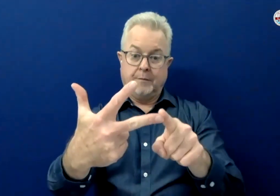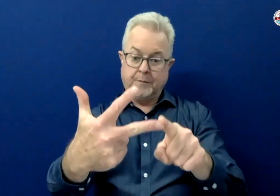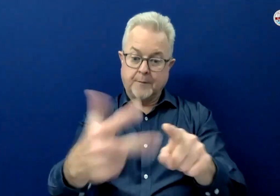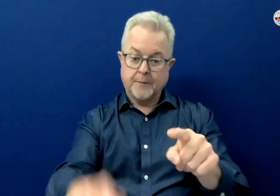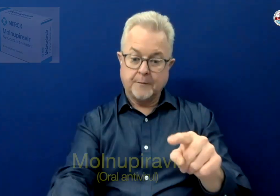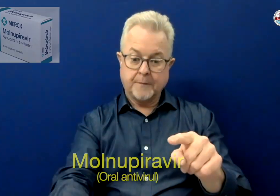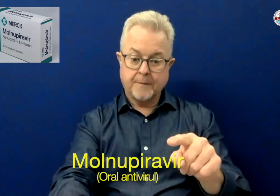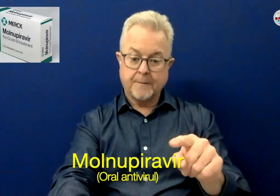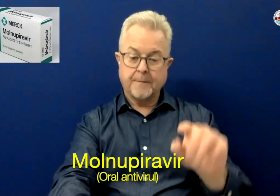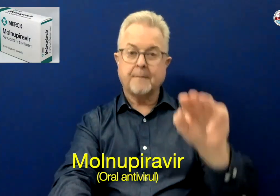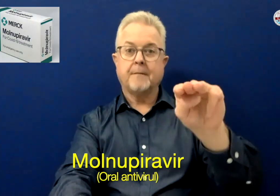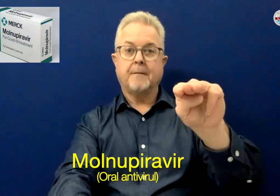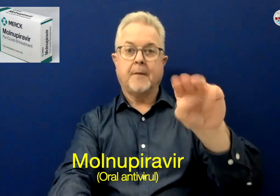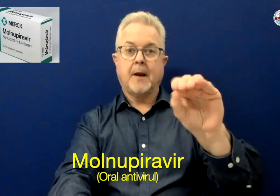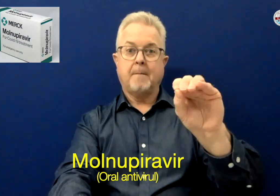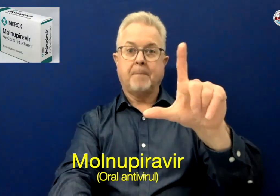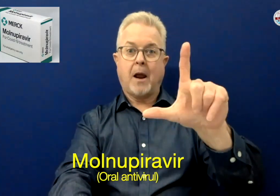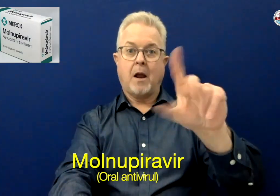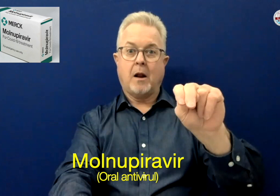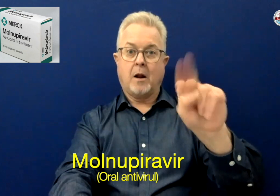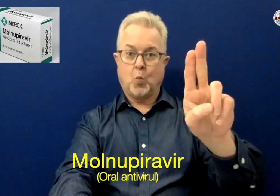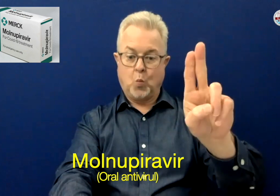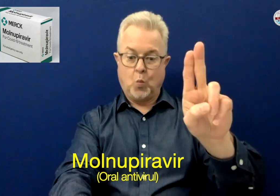And the third medication is known as